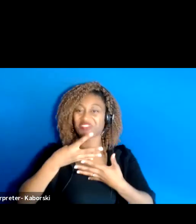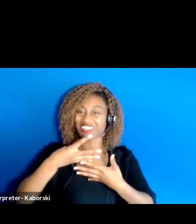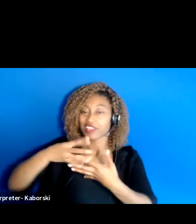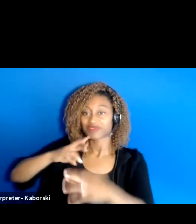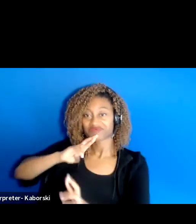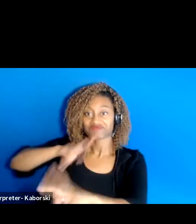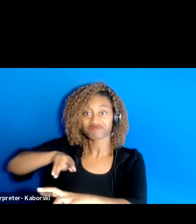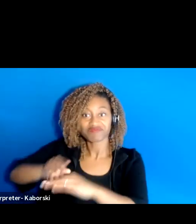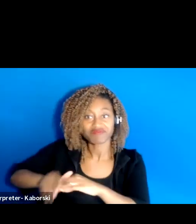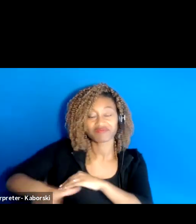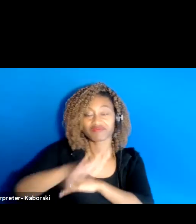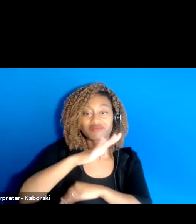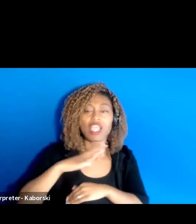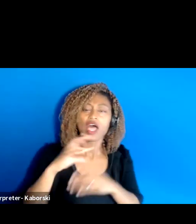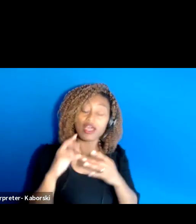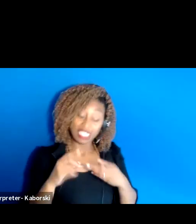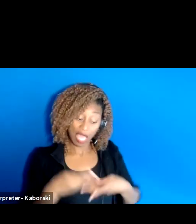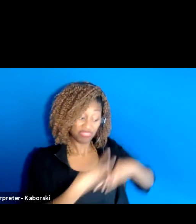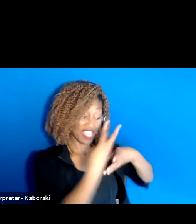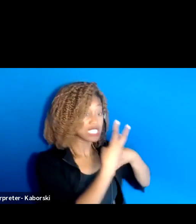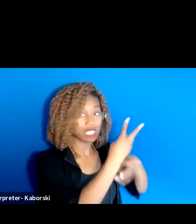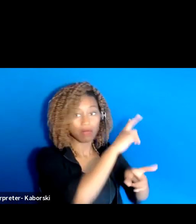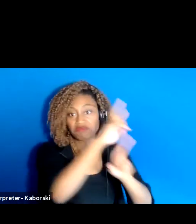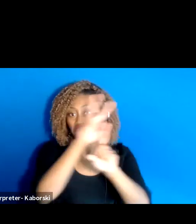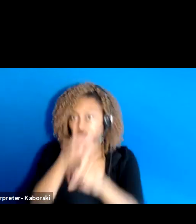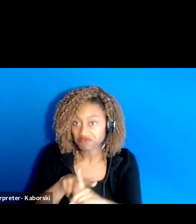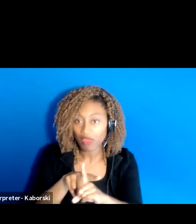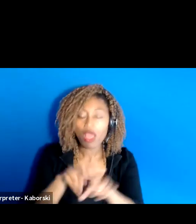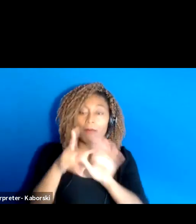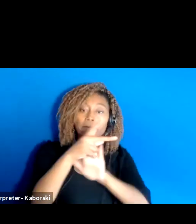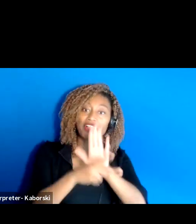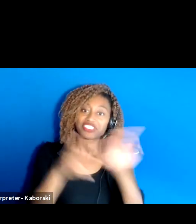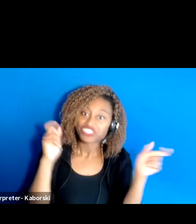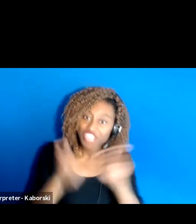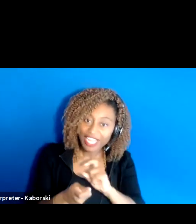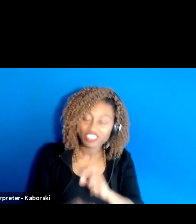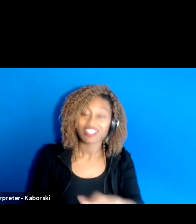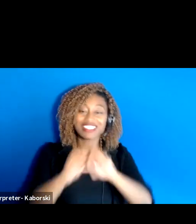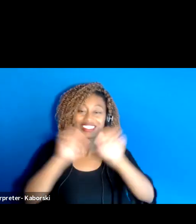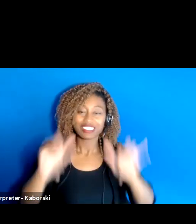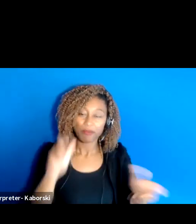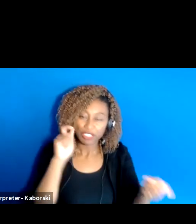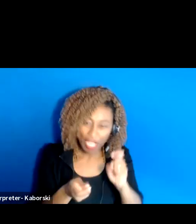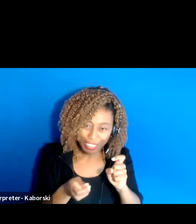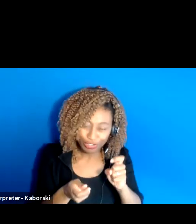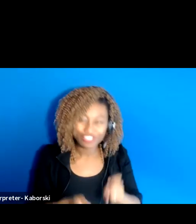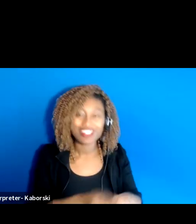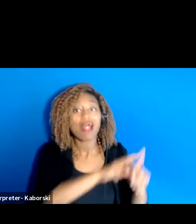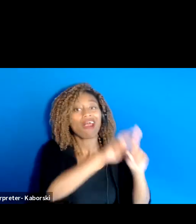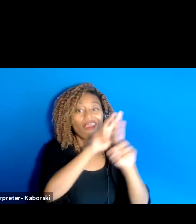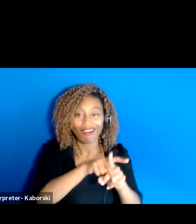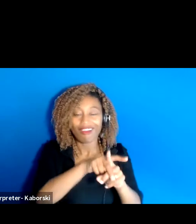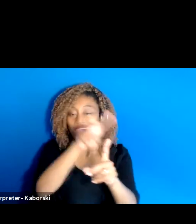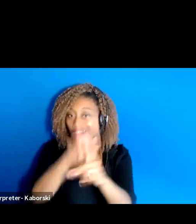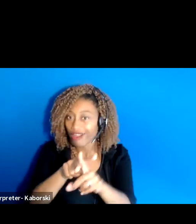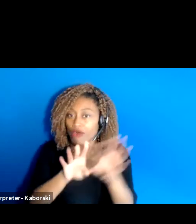can that be implemented? What policy changes and what systemic changes need to happen to allow